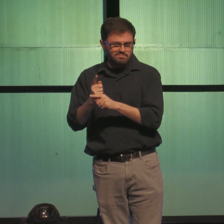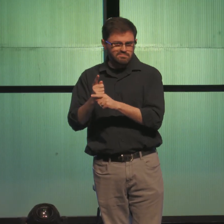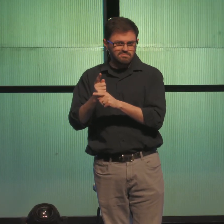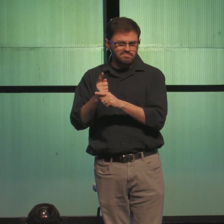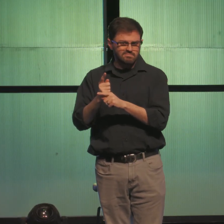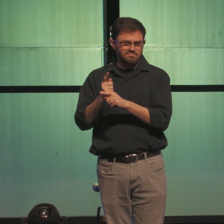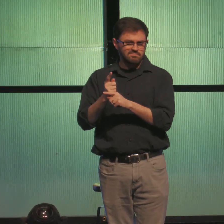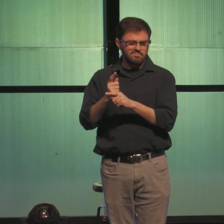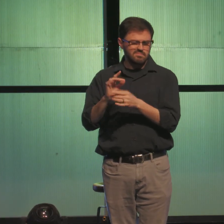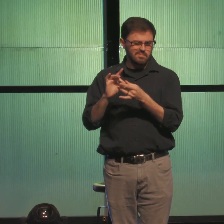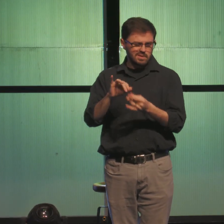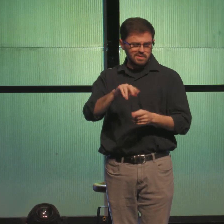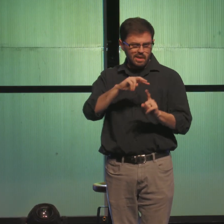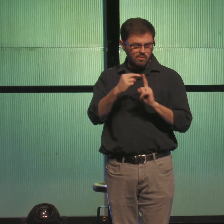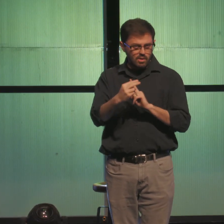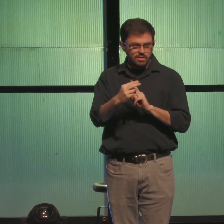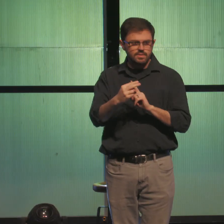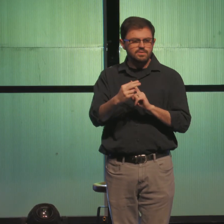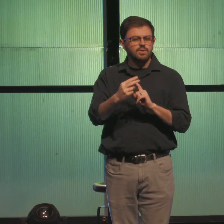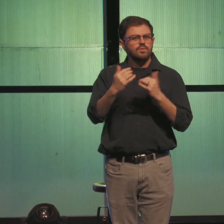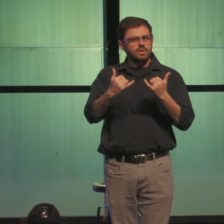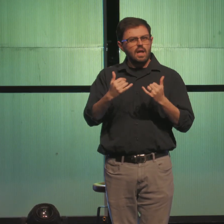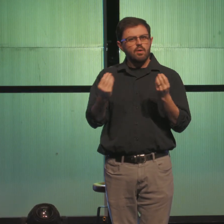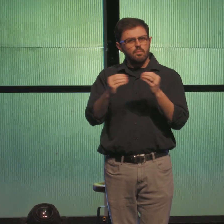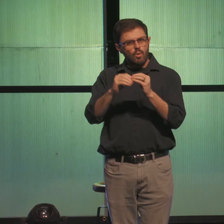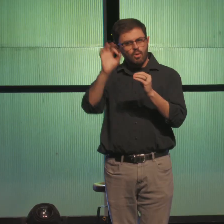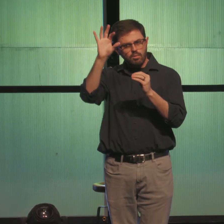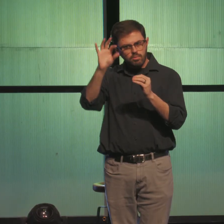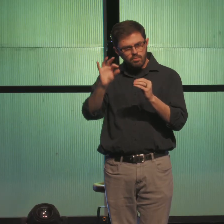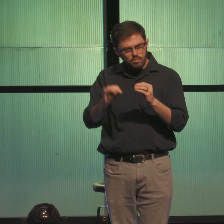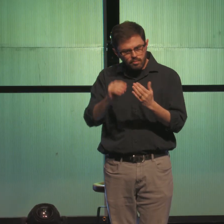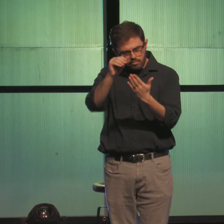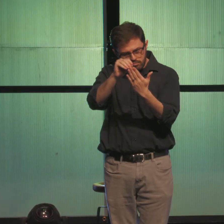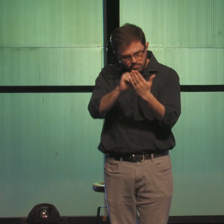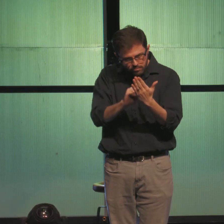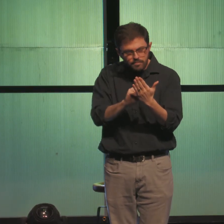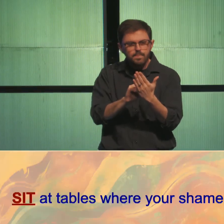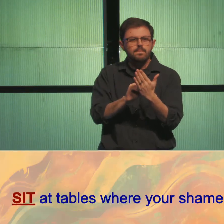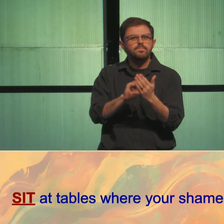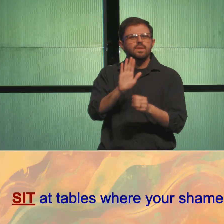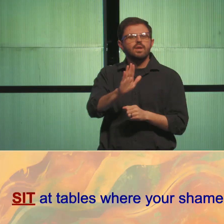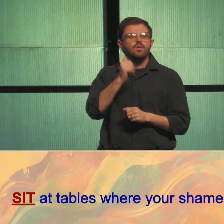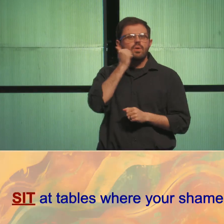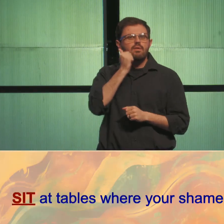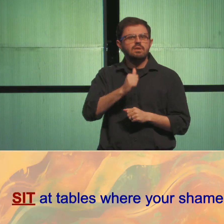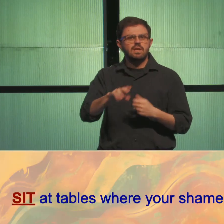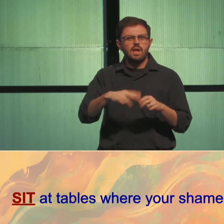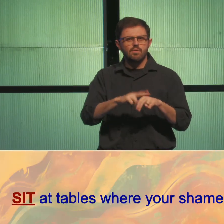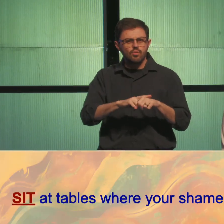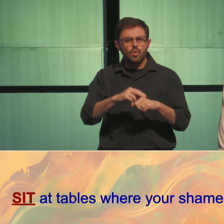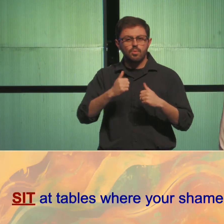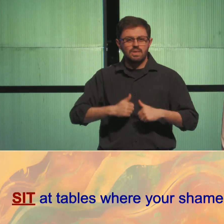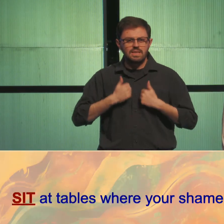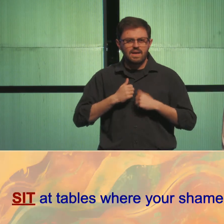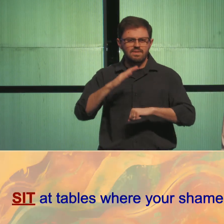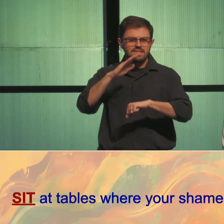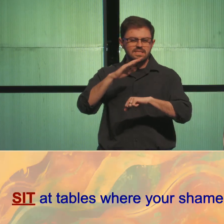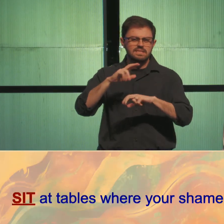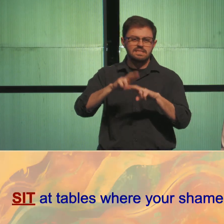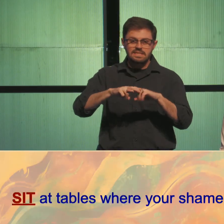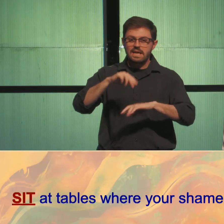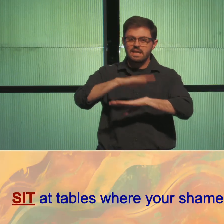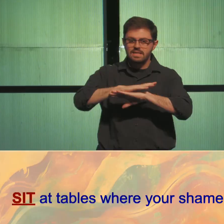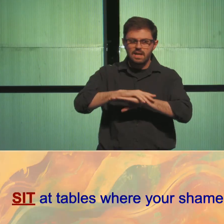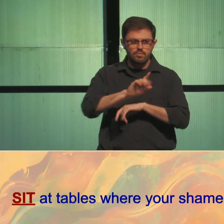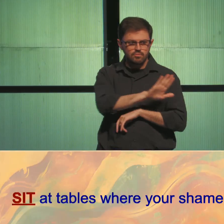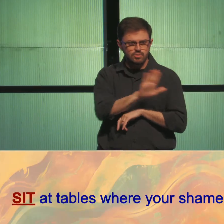And so to give you your fill-ins in the next 2 minutes, here you go. In your everyday normal life, sit at tables where your shame and your